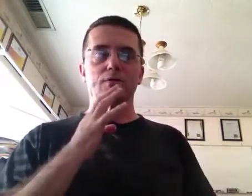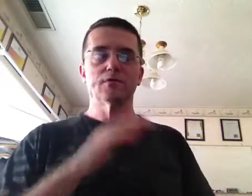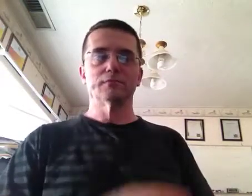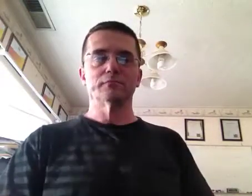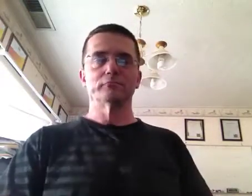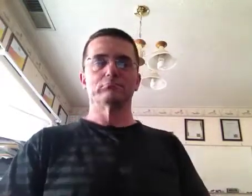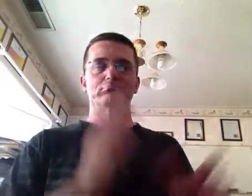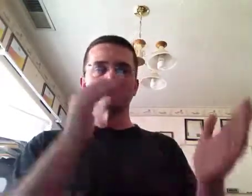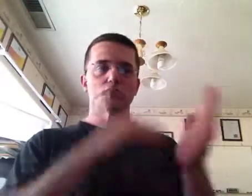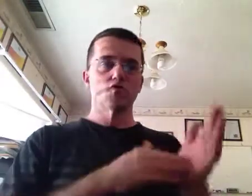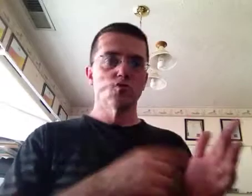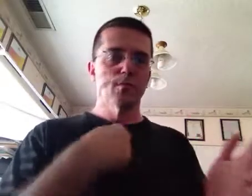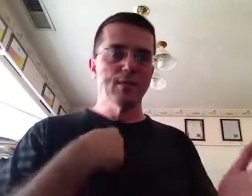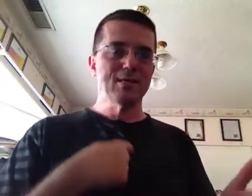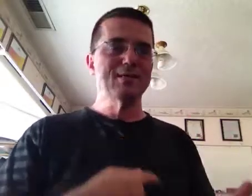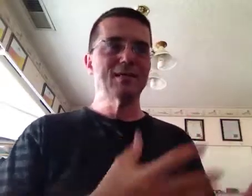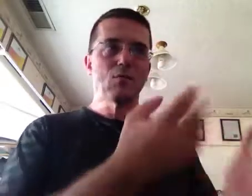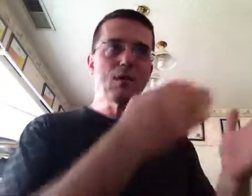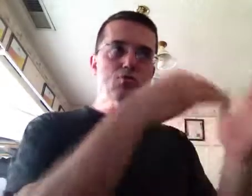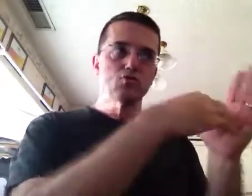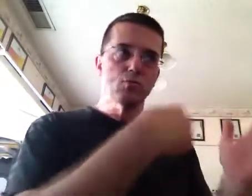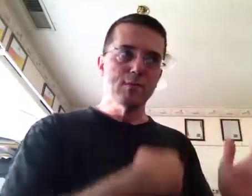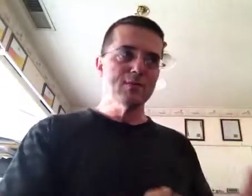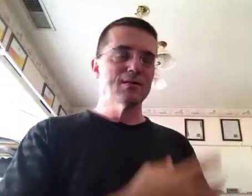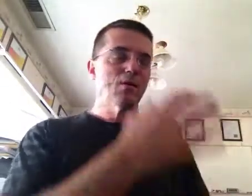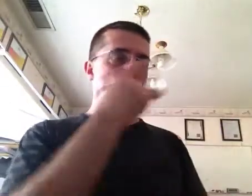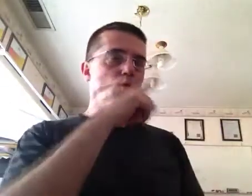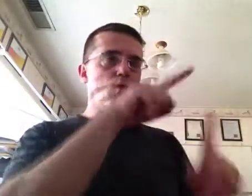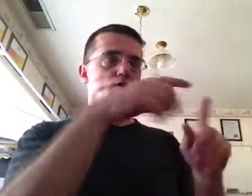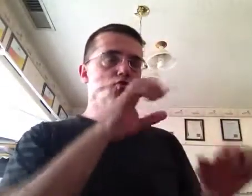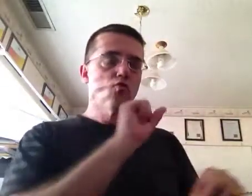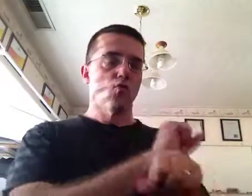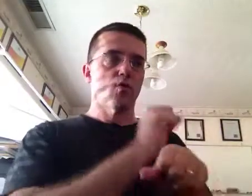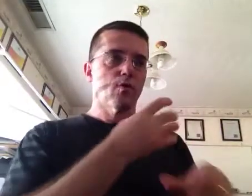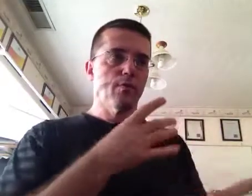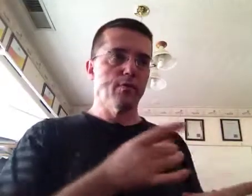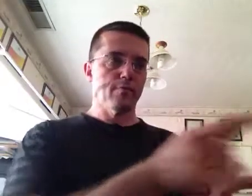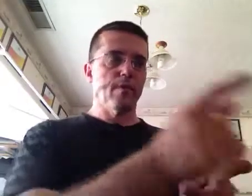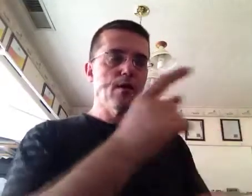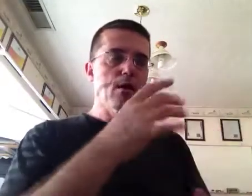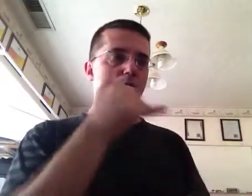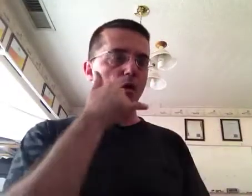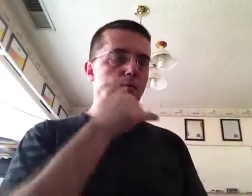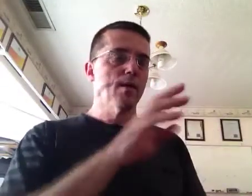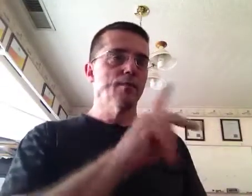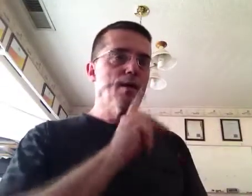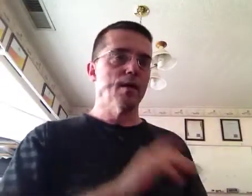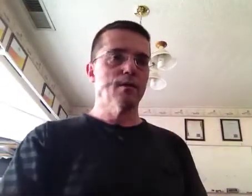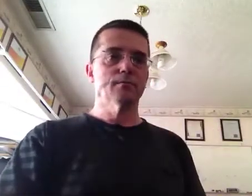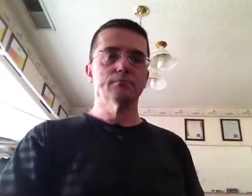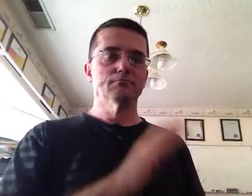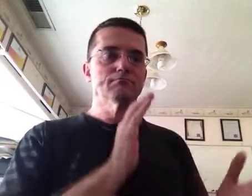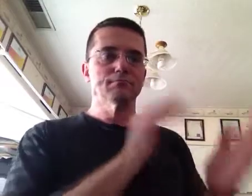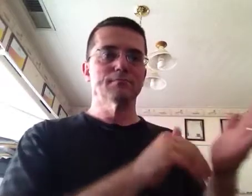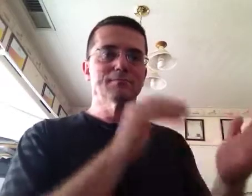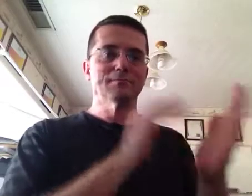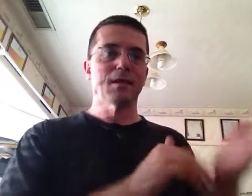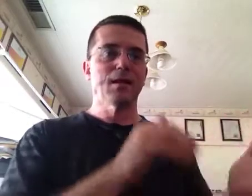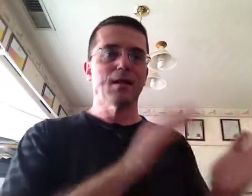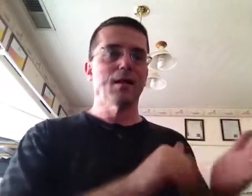I tell them, well, when you guys are willing to work with me, give me a call back. Yeah. And how long has this been going on, all